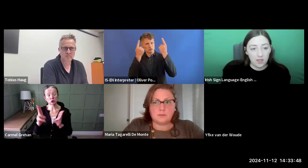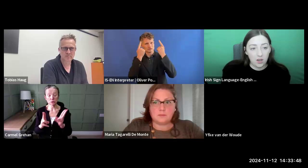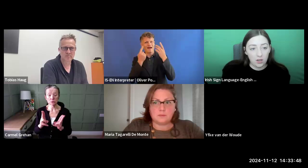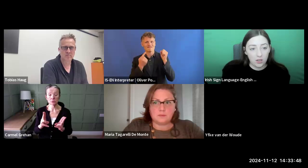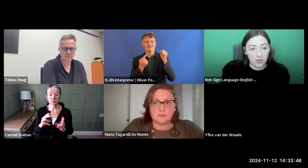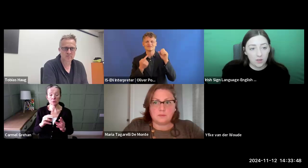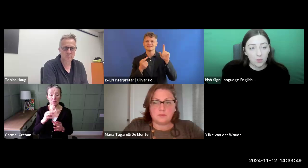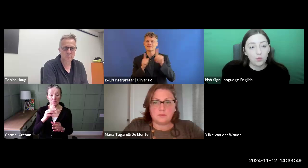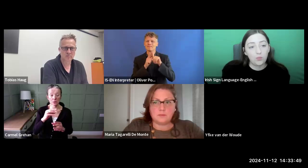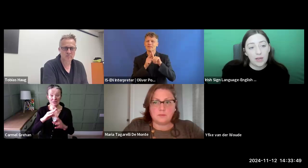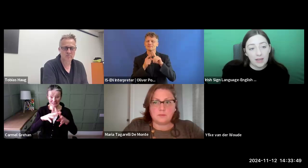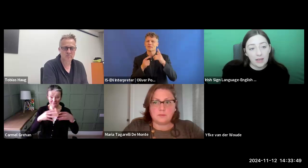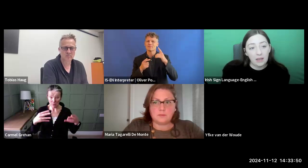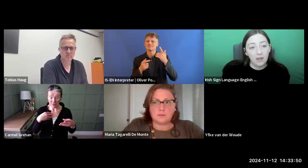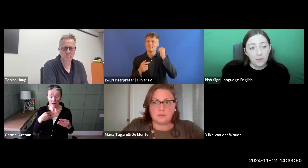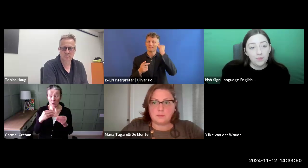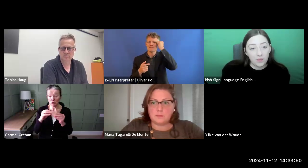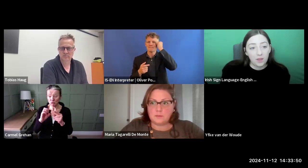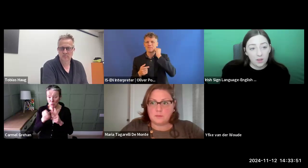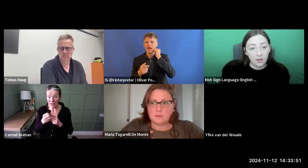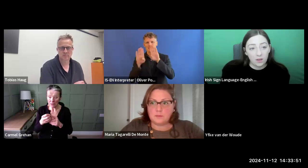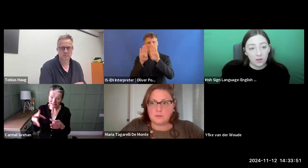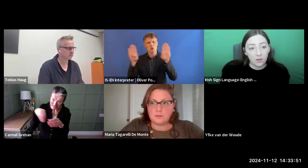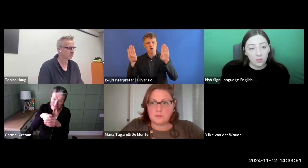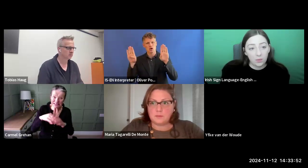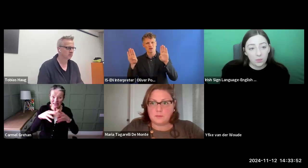within Trinity College here. So really,